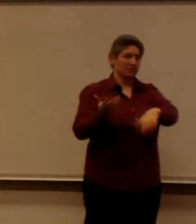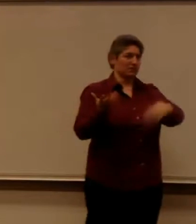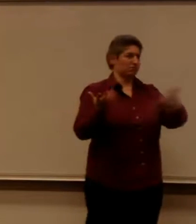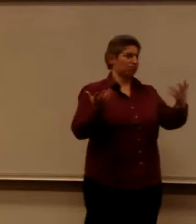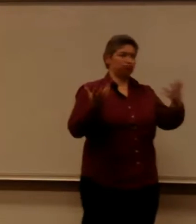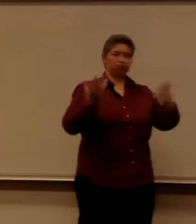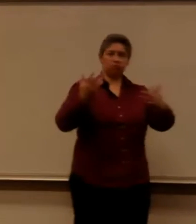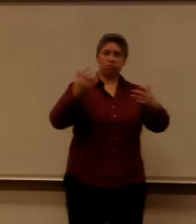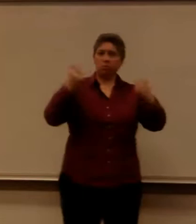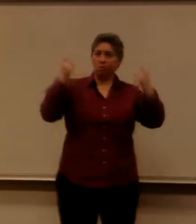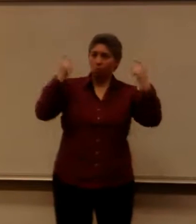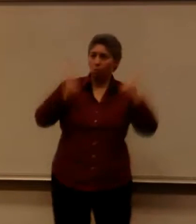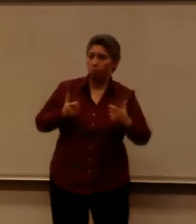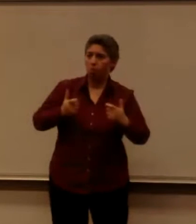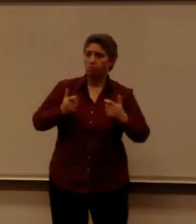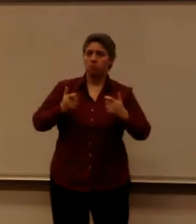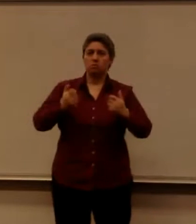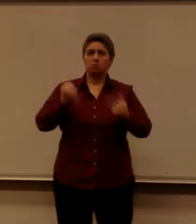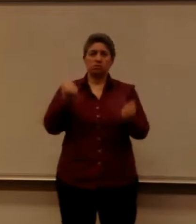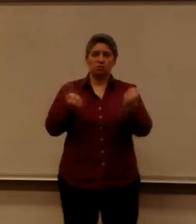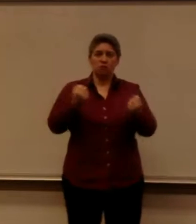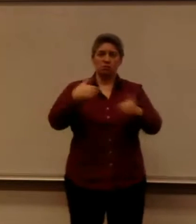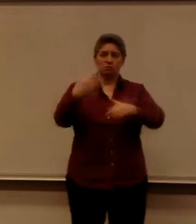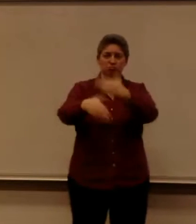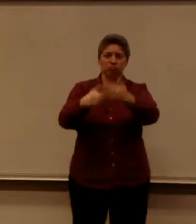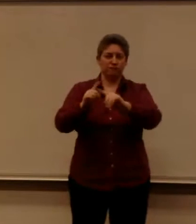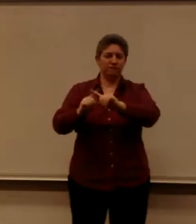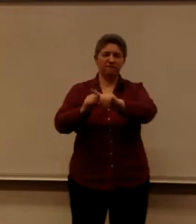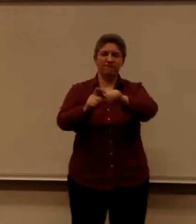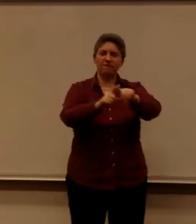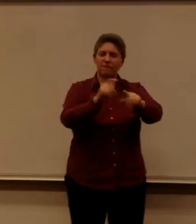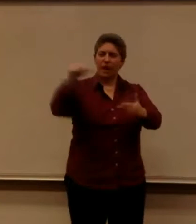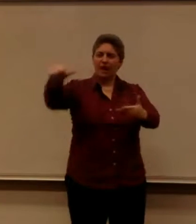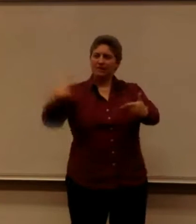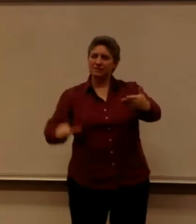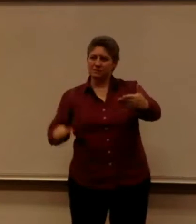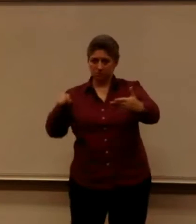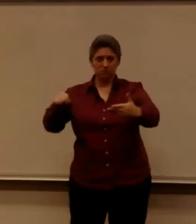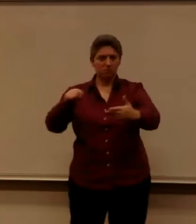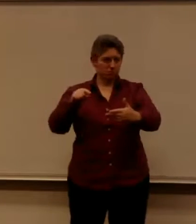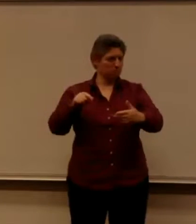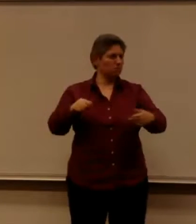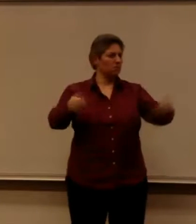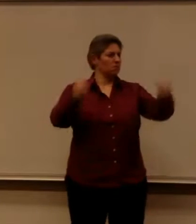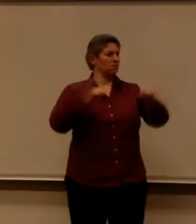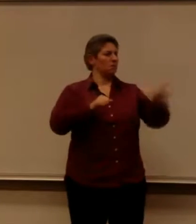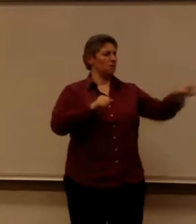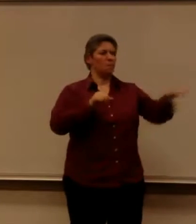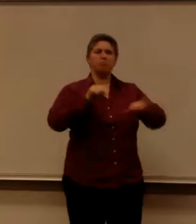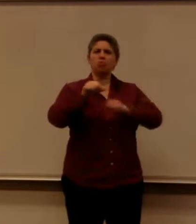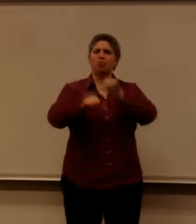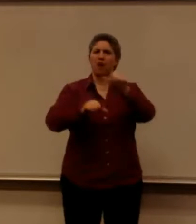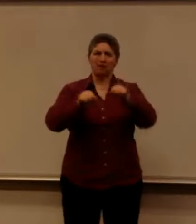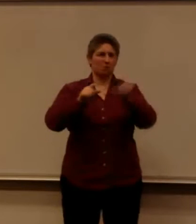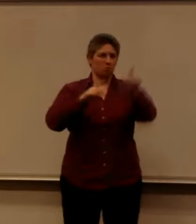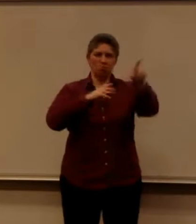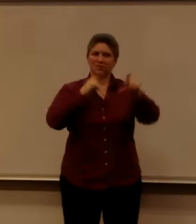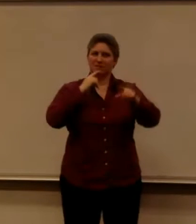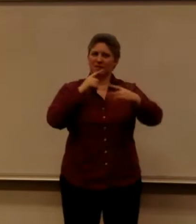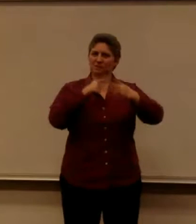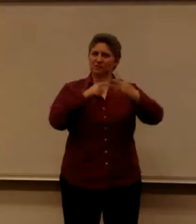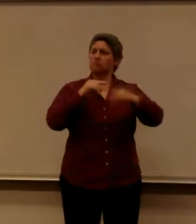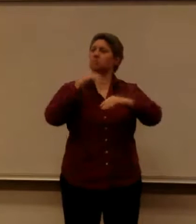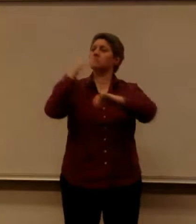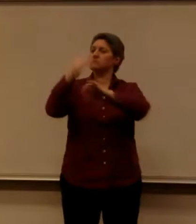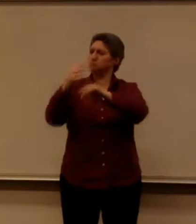local level. So that would be for places like the NHS and the Justice Department, the police, would all be responsible